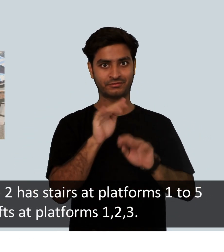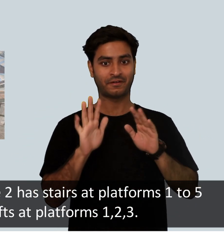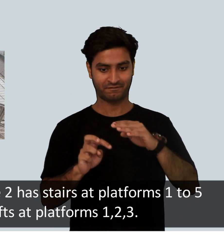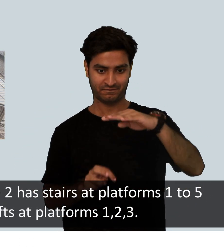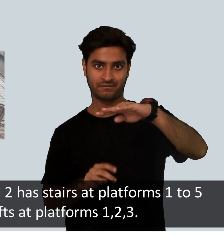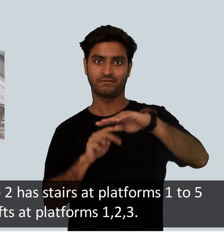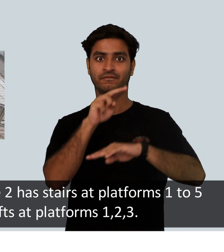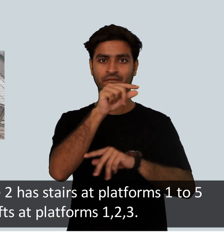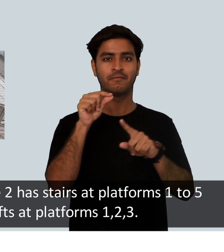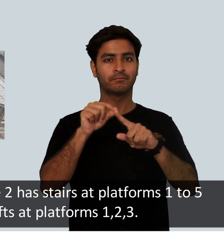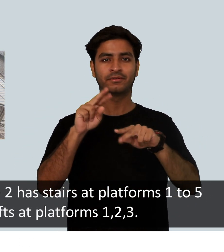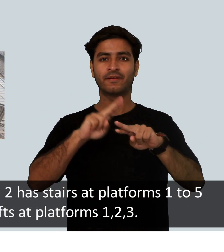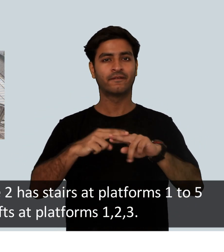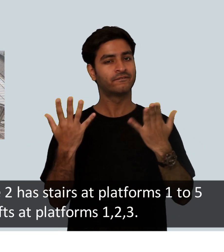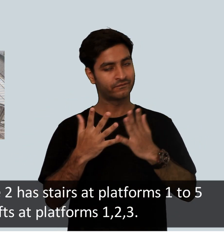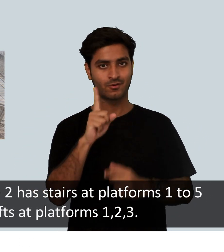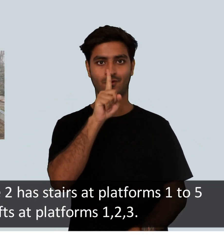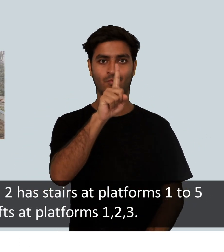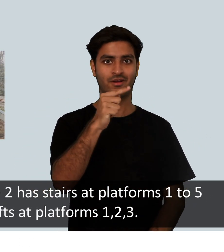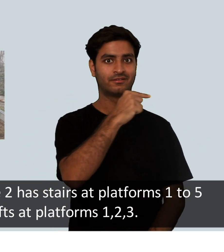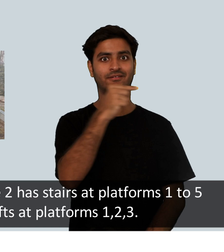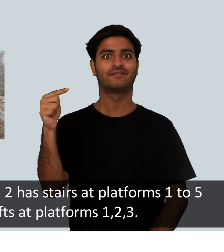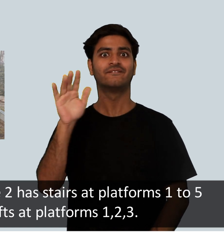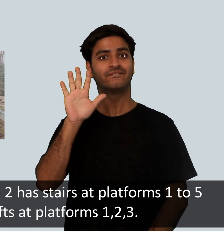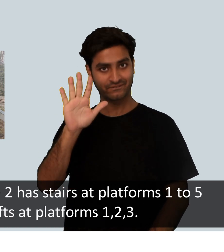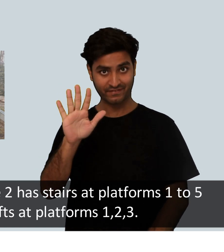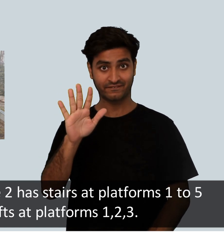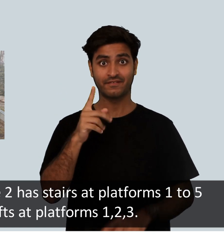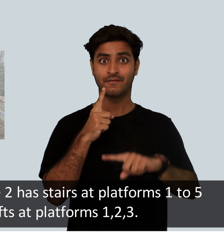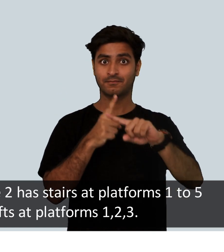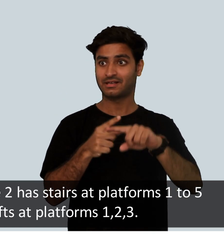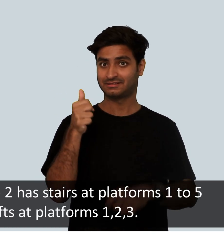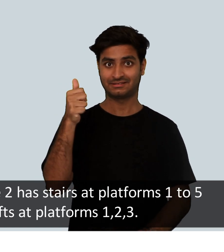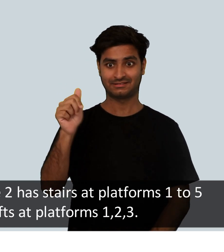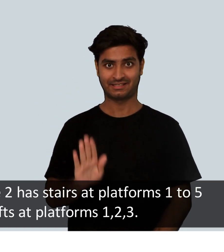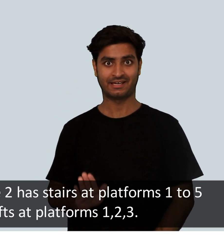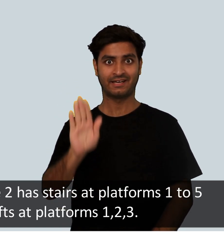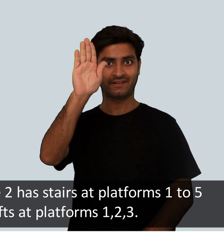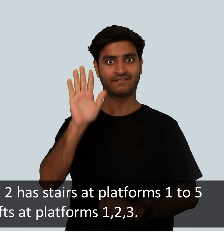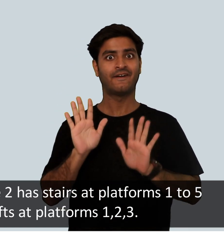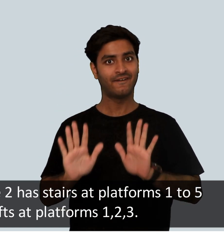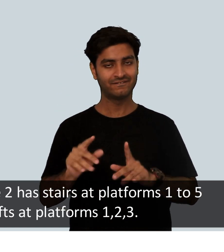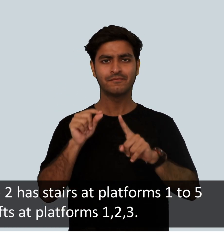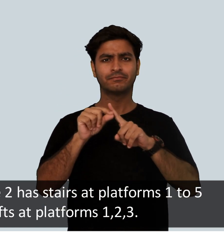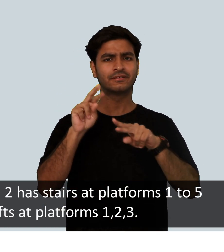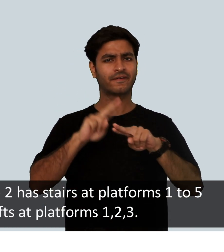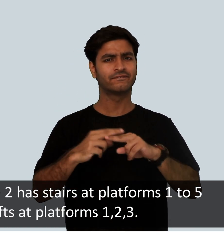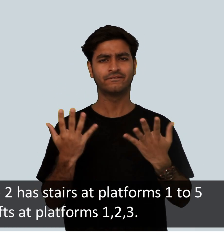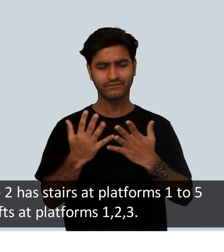has stairs at platforms 1 to 5 and lifts at platform 1, 2, 3